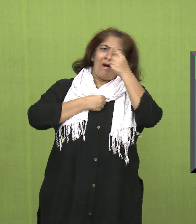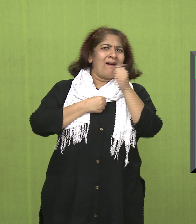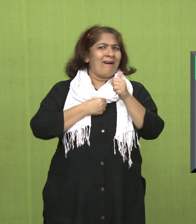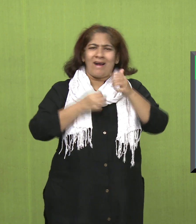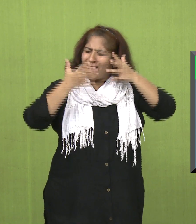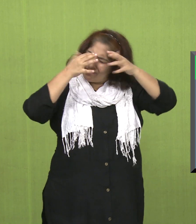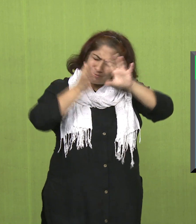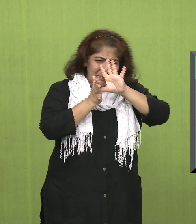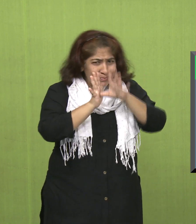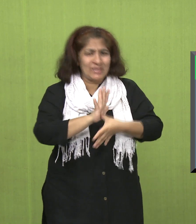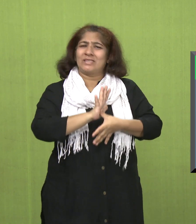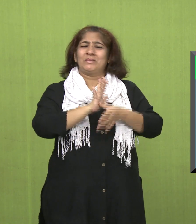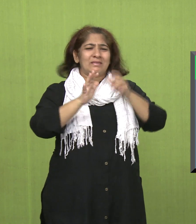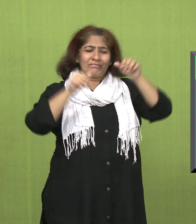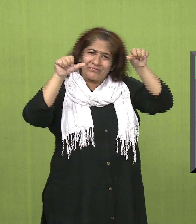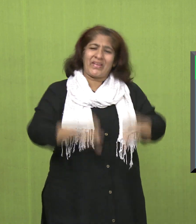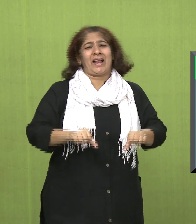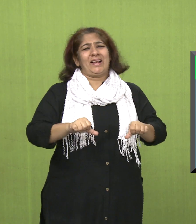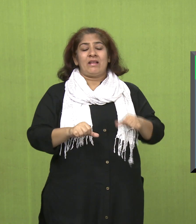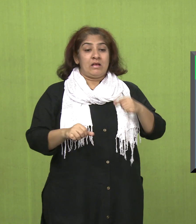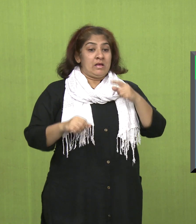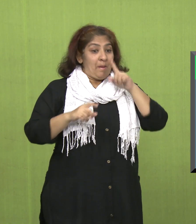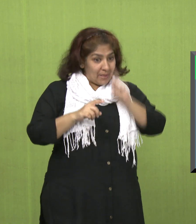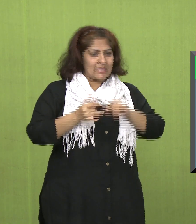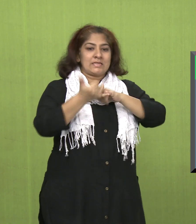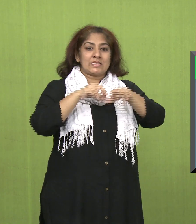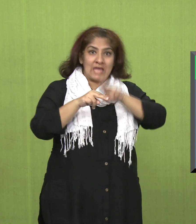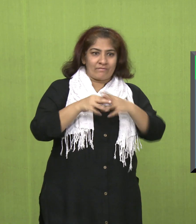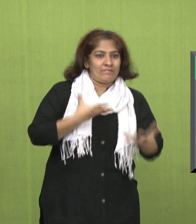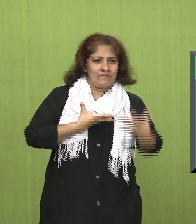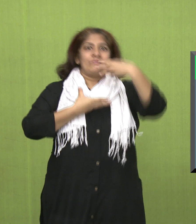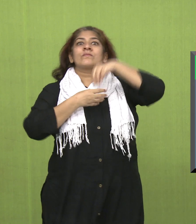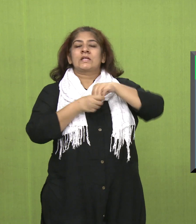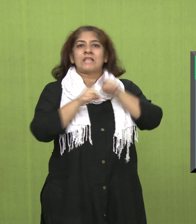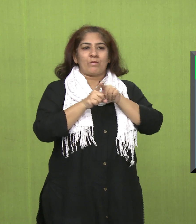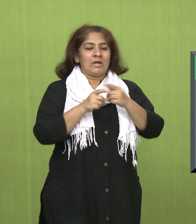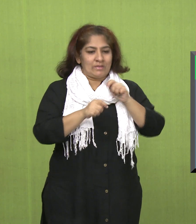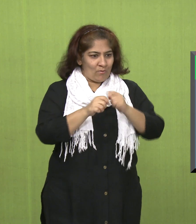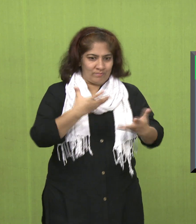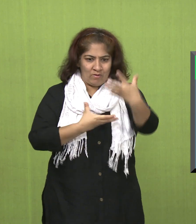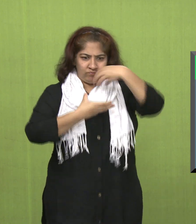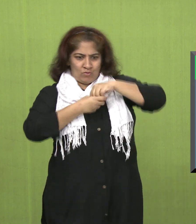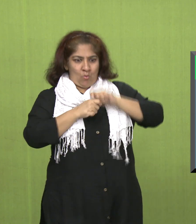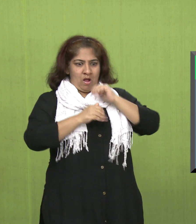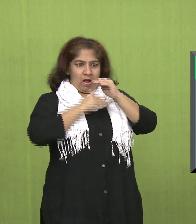alone? No, it's not possible. I cannot work alone in a big company. I must hire a good number of